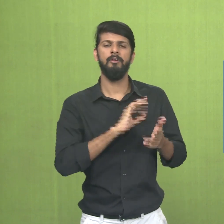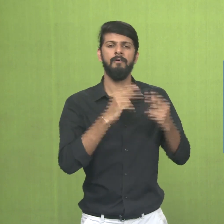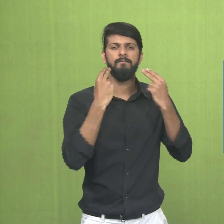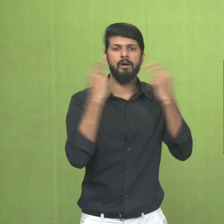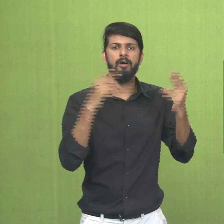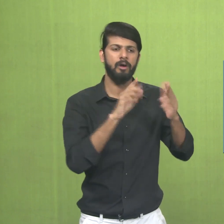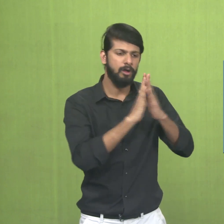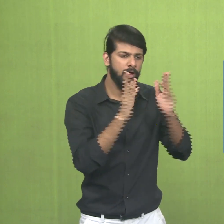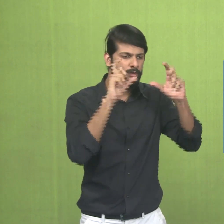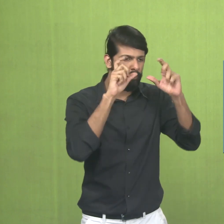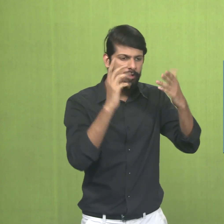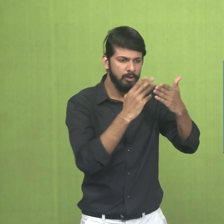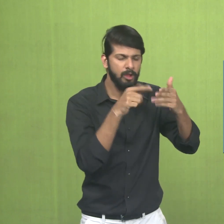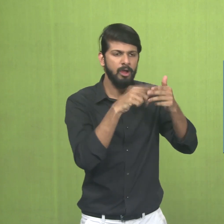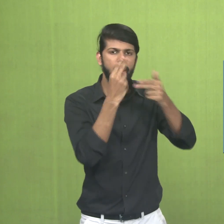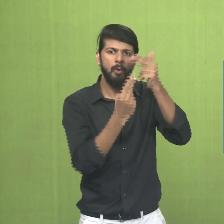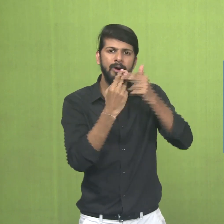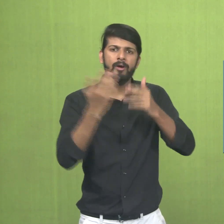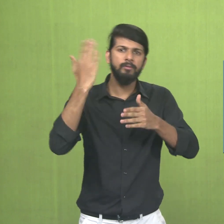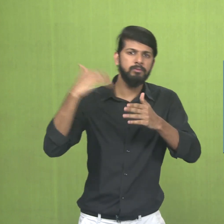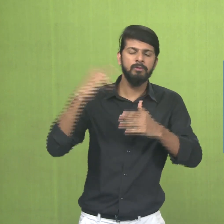from the favorite themes of Raja Ravi Varma.